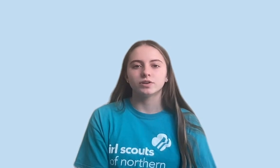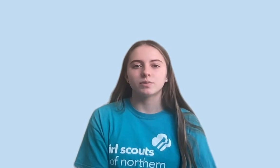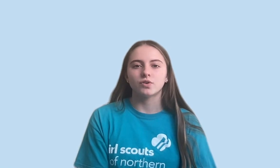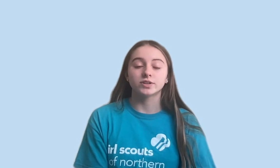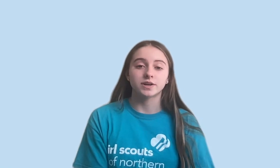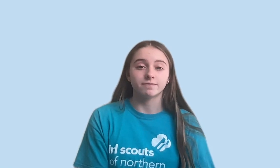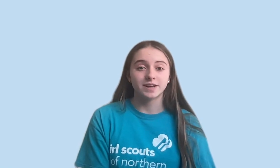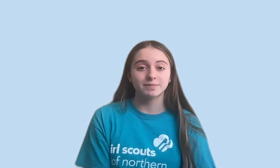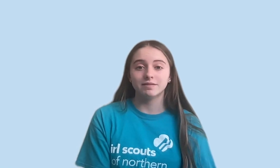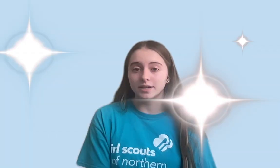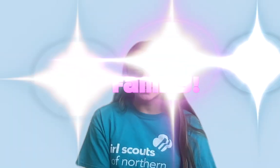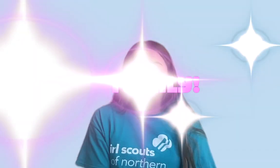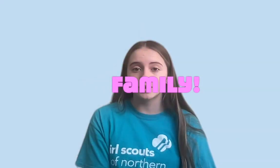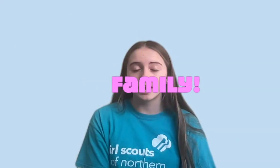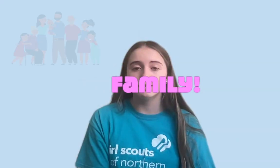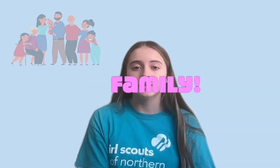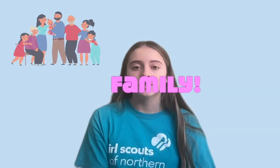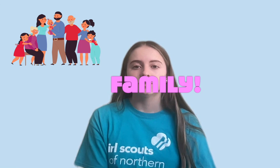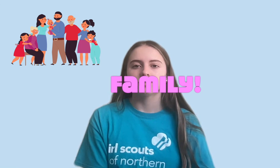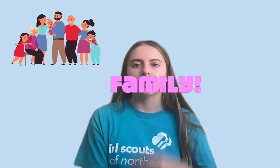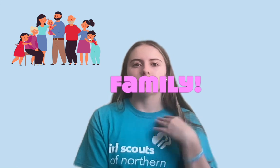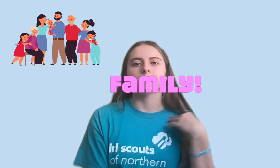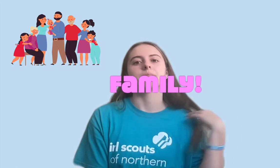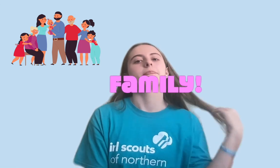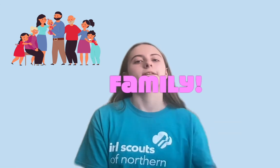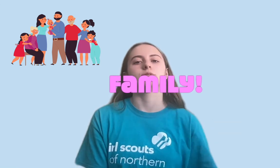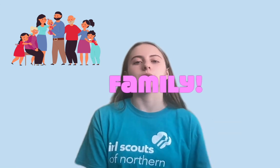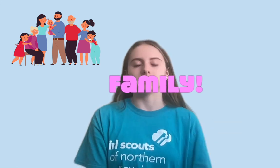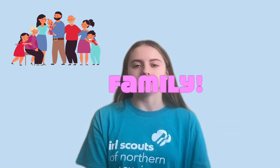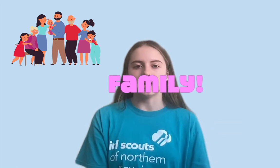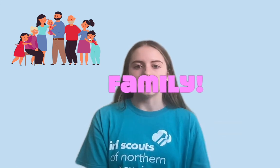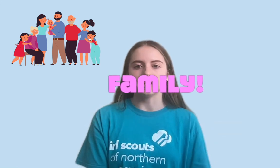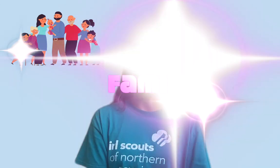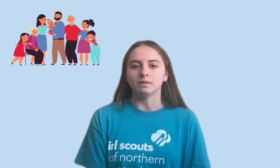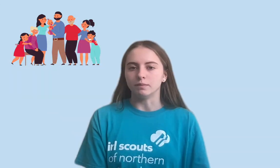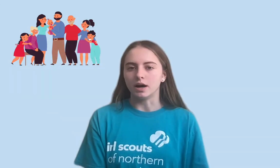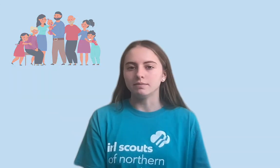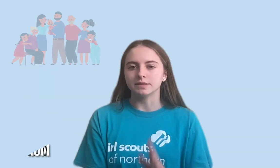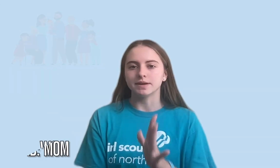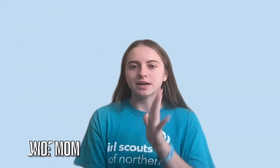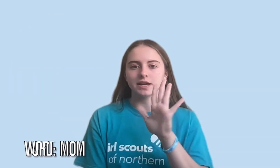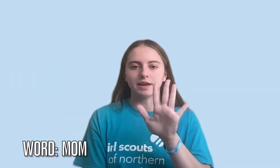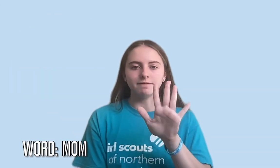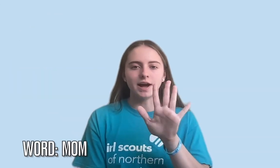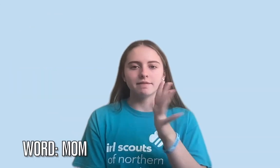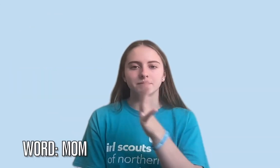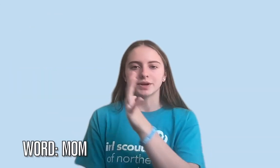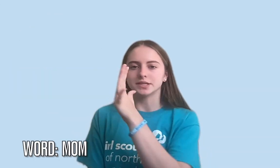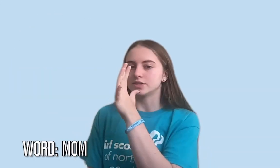go over some family-related vocab. So if you want to say mom, it's making a 5 and bring it to your